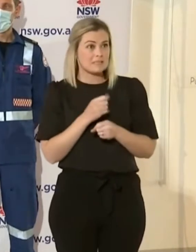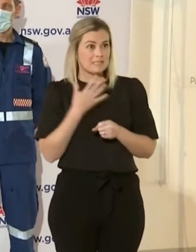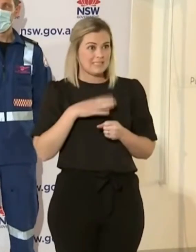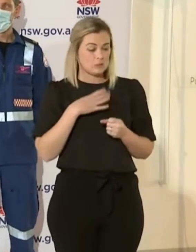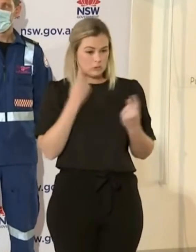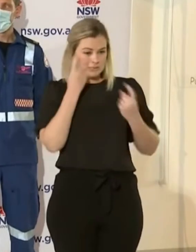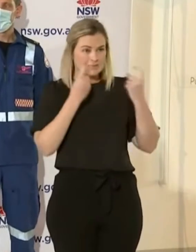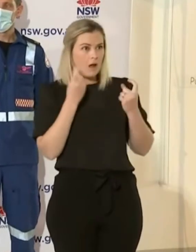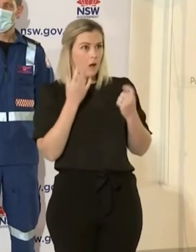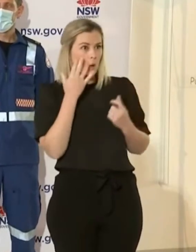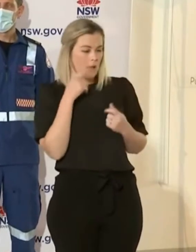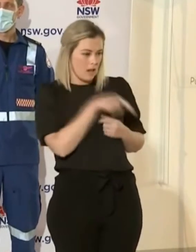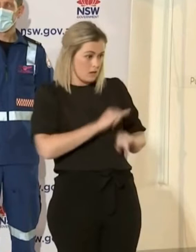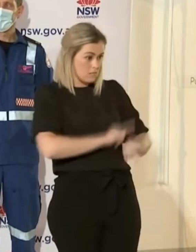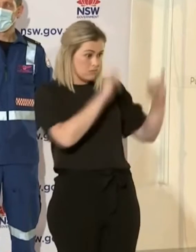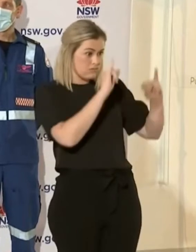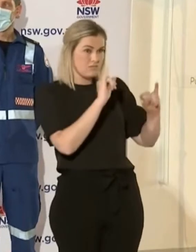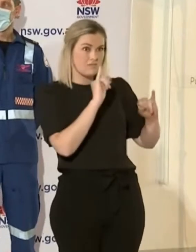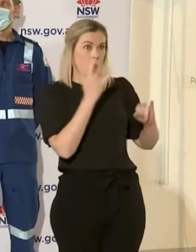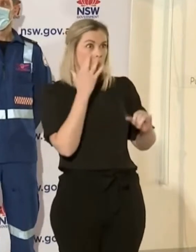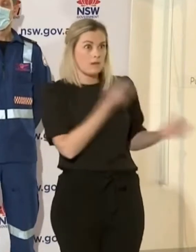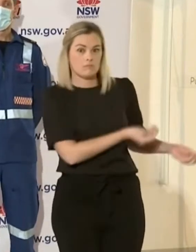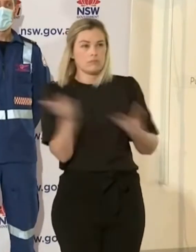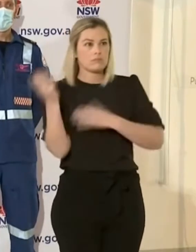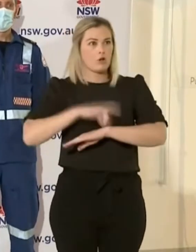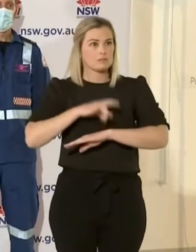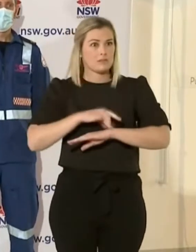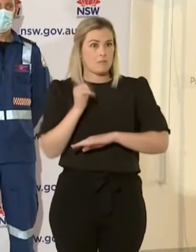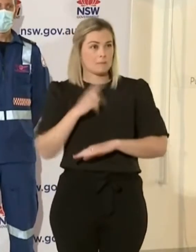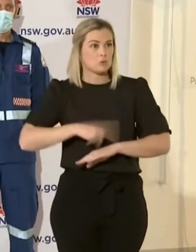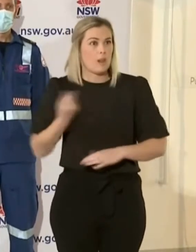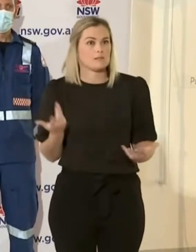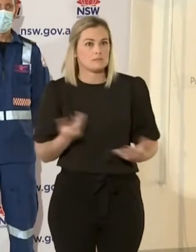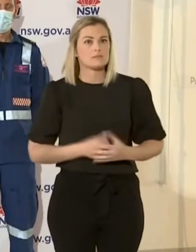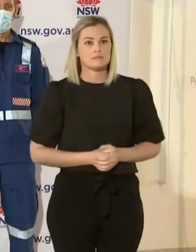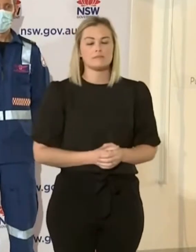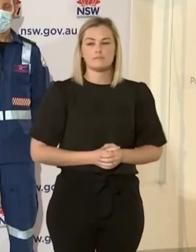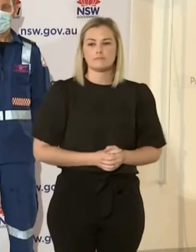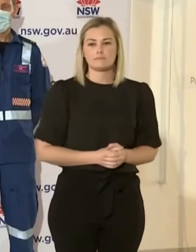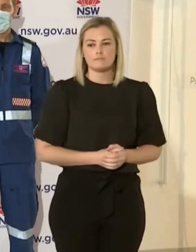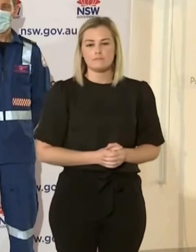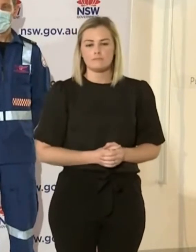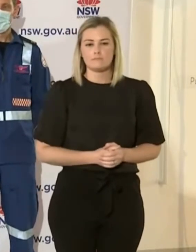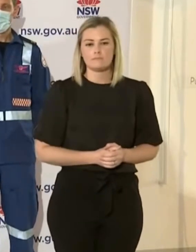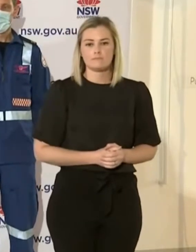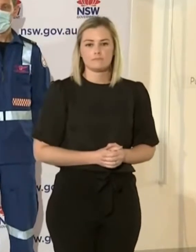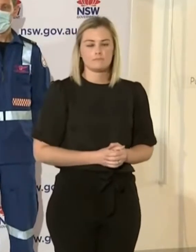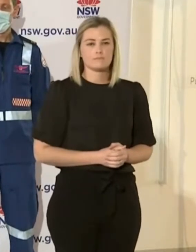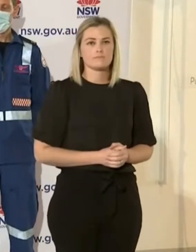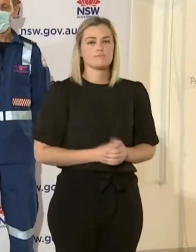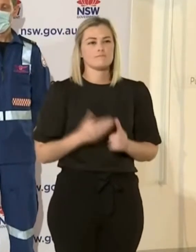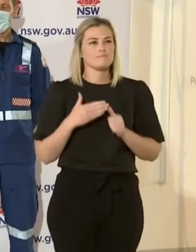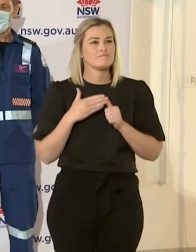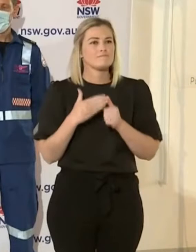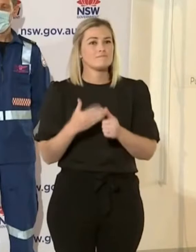hospital because of how quickly they're declining? Look, there's no hesitation in bringing people into hospital who need to come into hospital. I think the